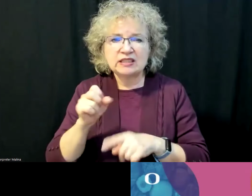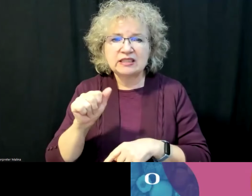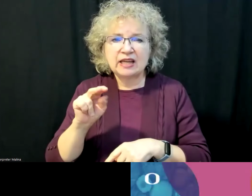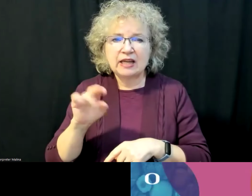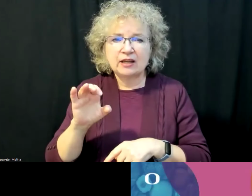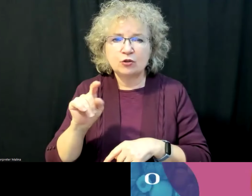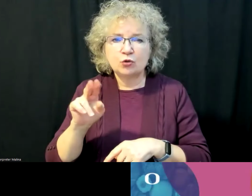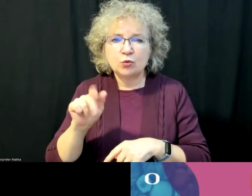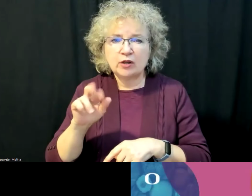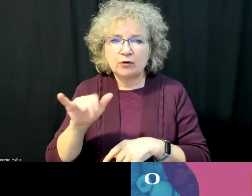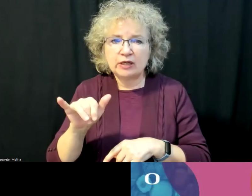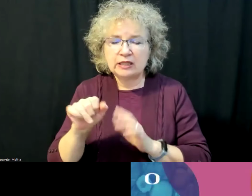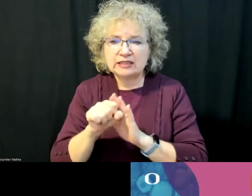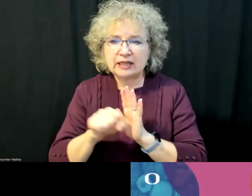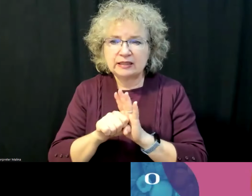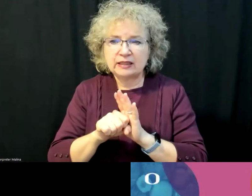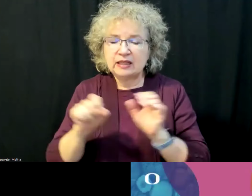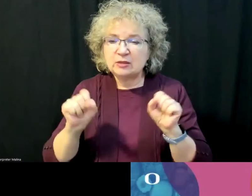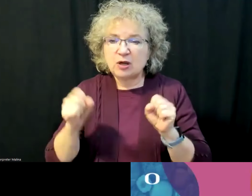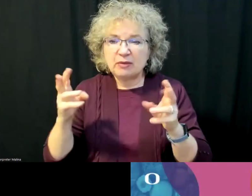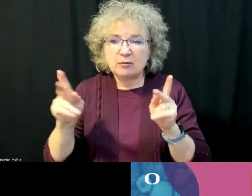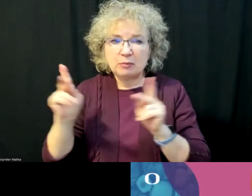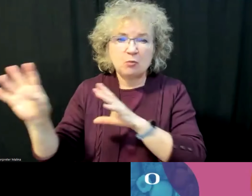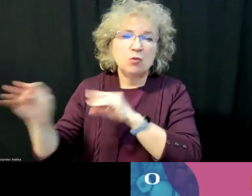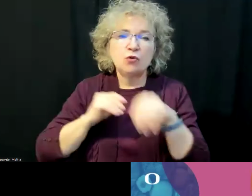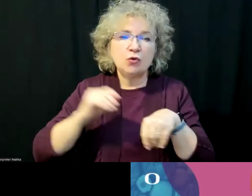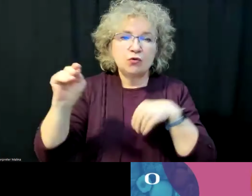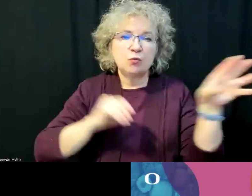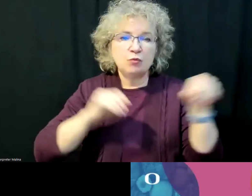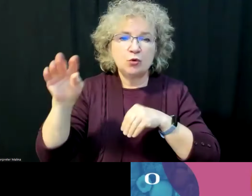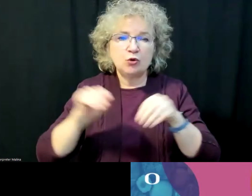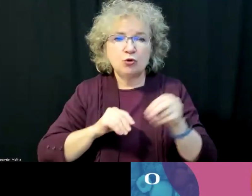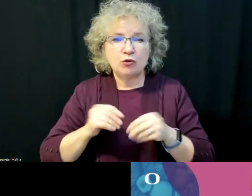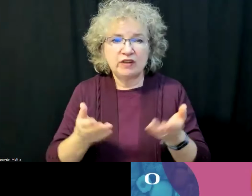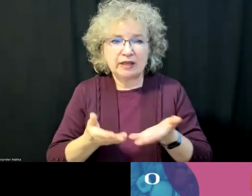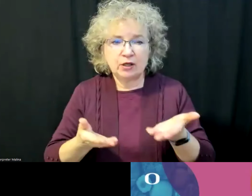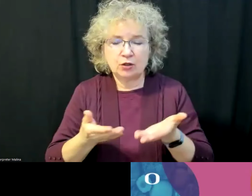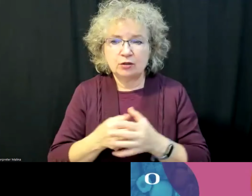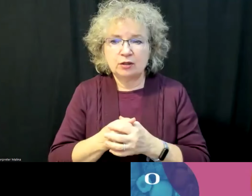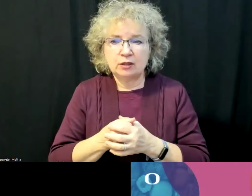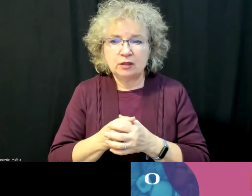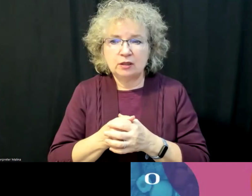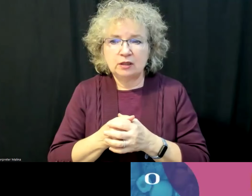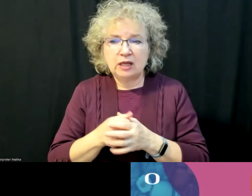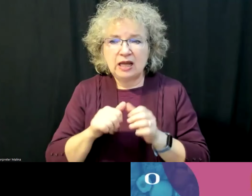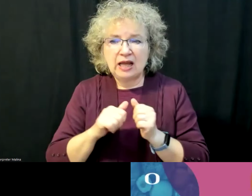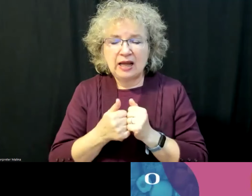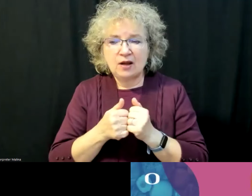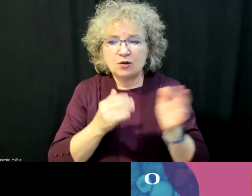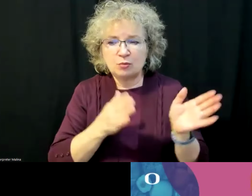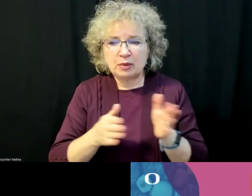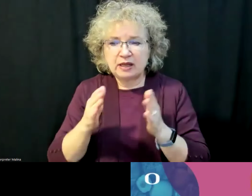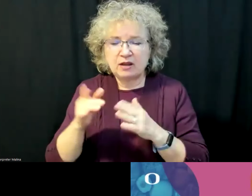possible a sanctuary of people might move here, and how do we plan for an increase in